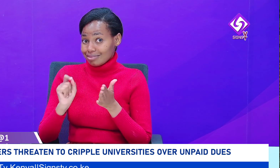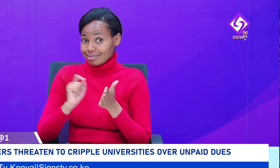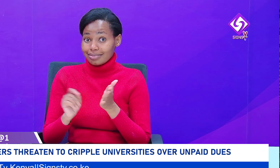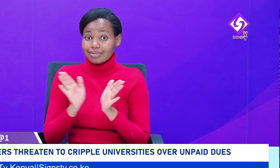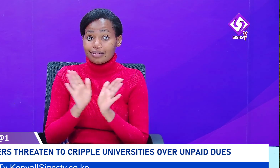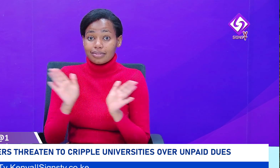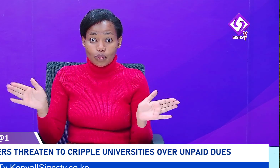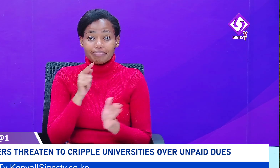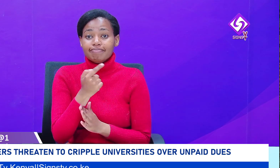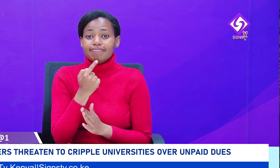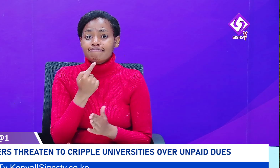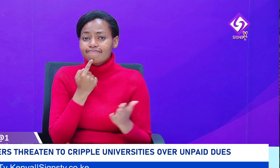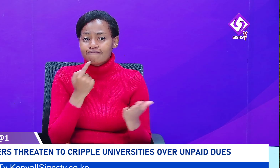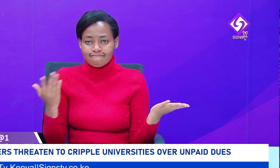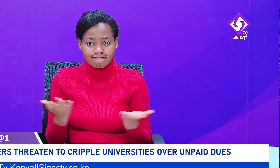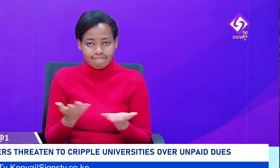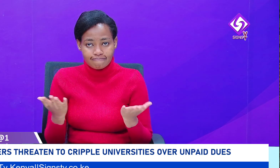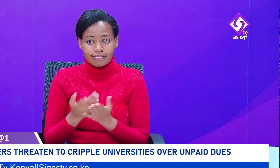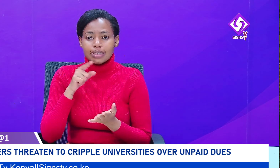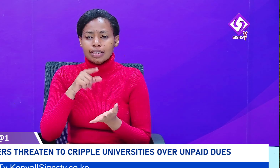a phased payment plan.